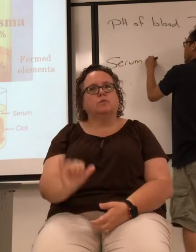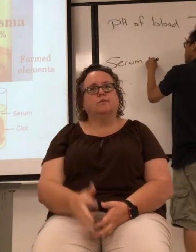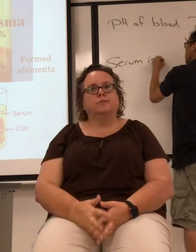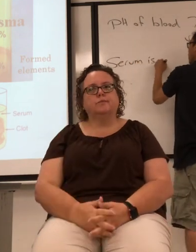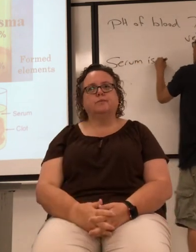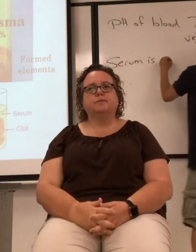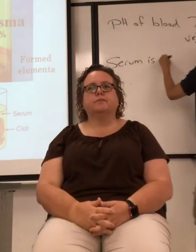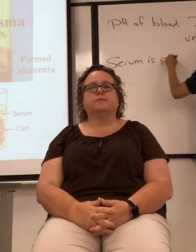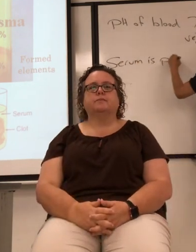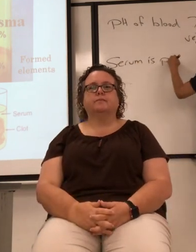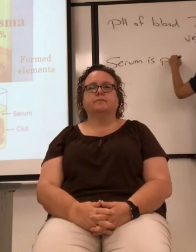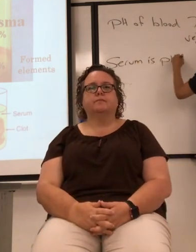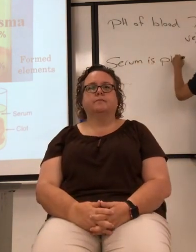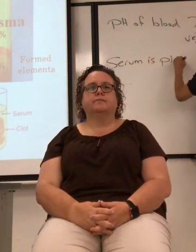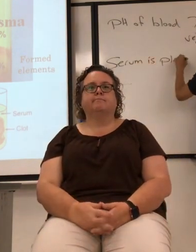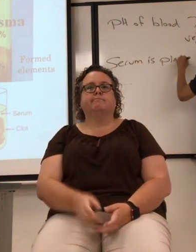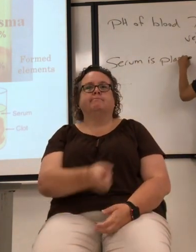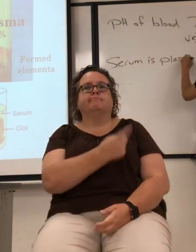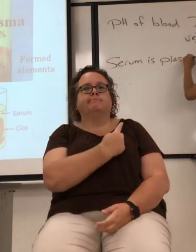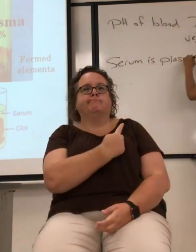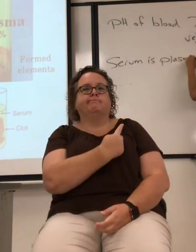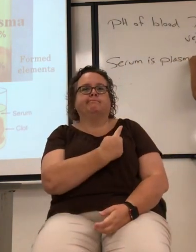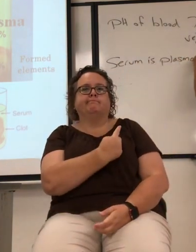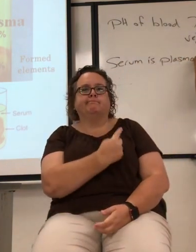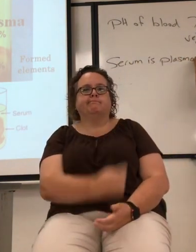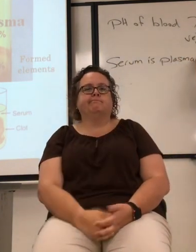Serum is plasma